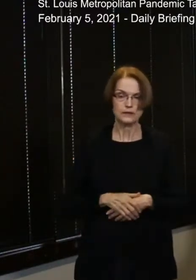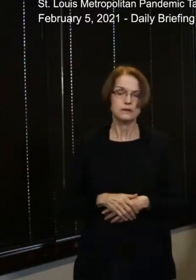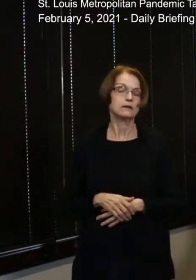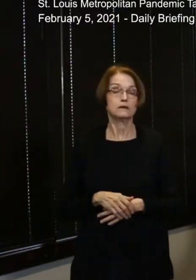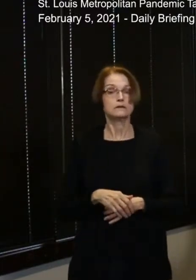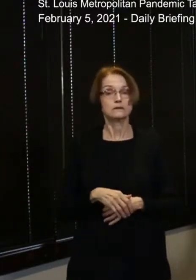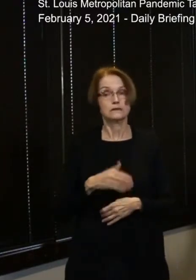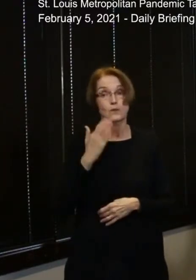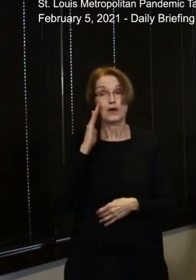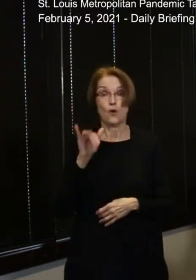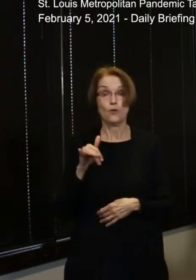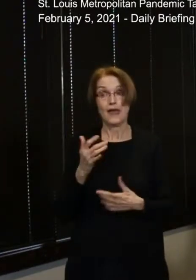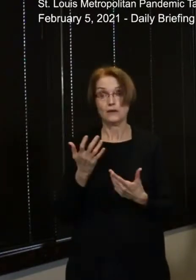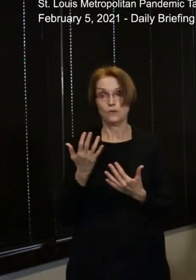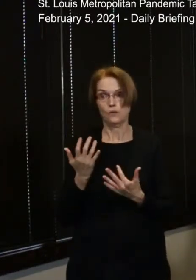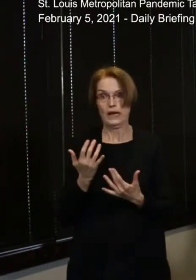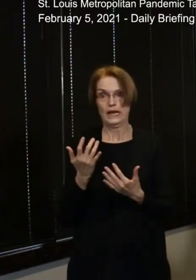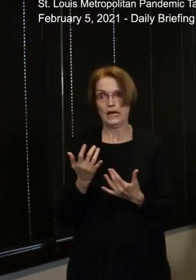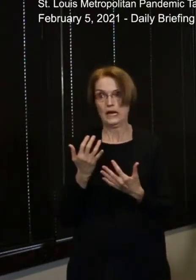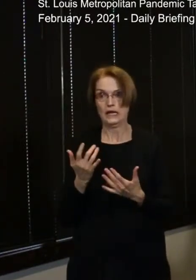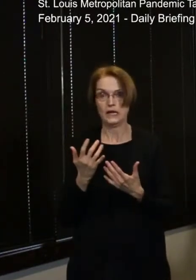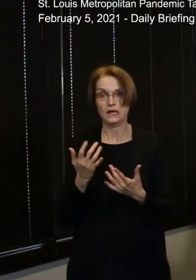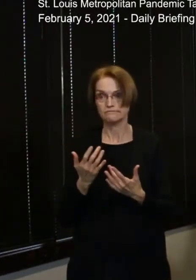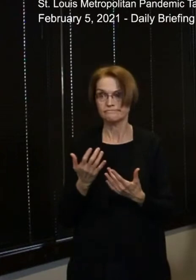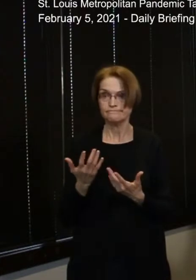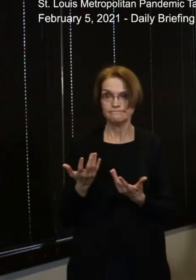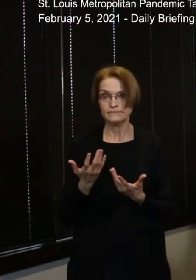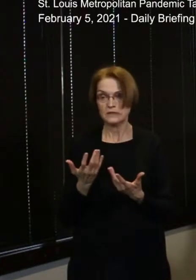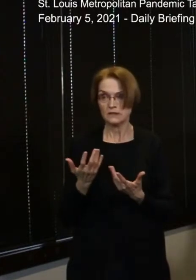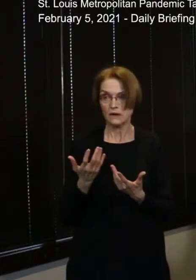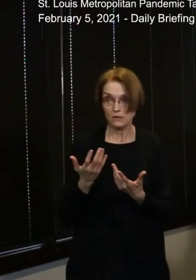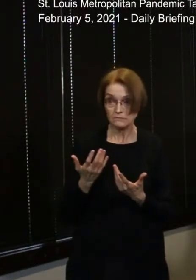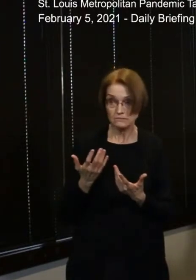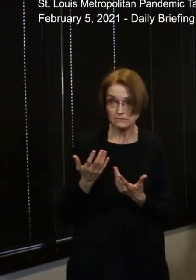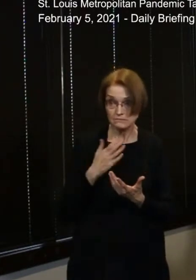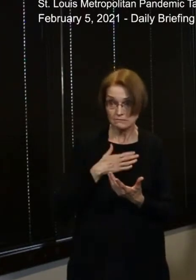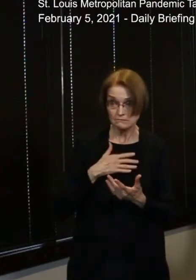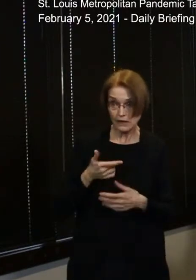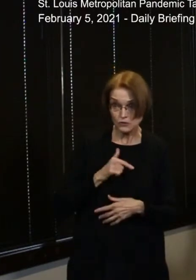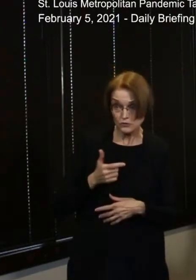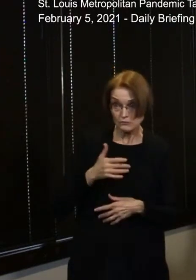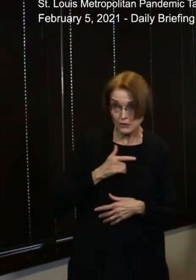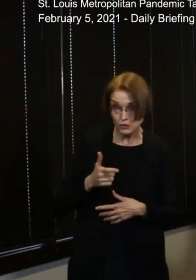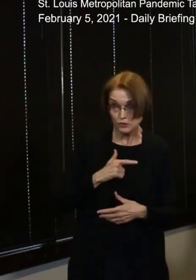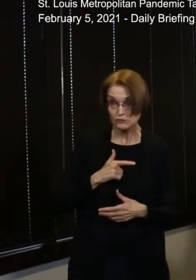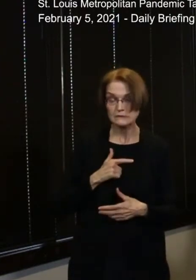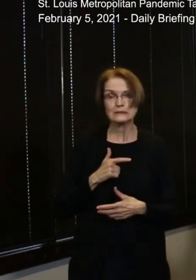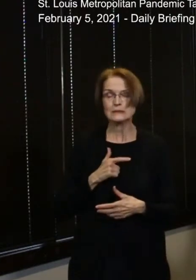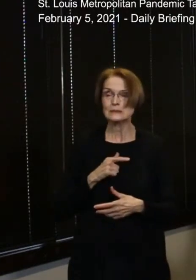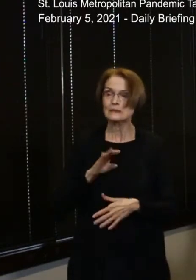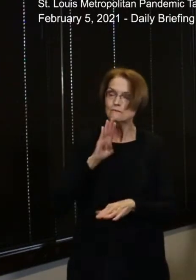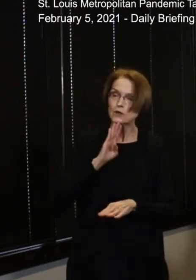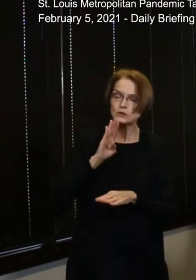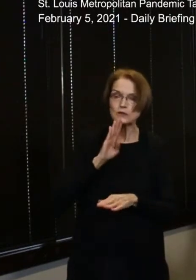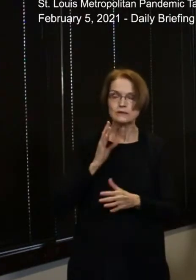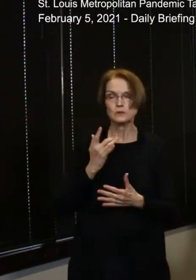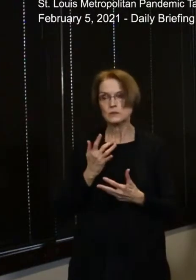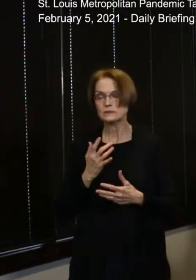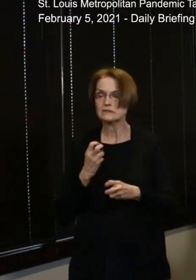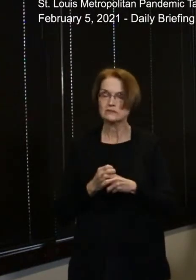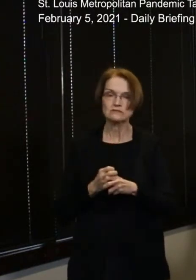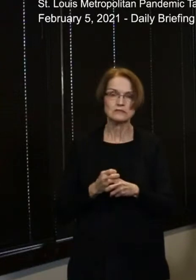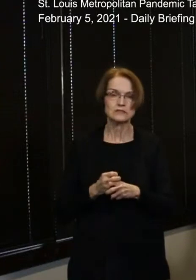know that waiting to be notified that it's your turn to be vaccinated is extremely frustrating and